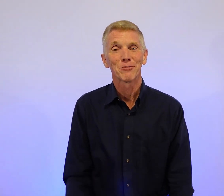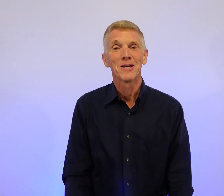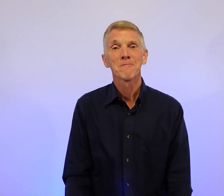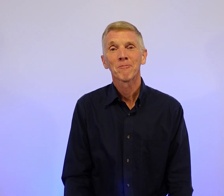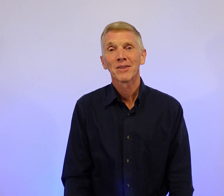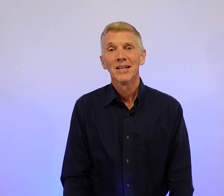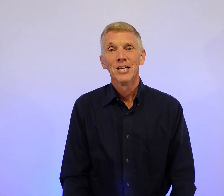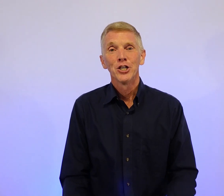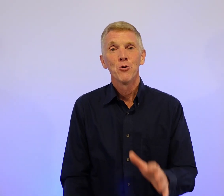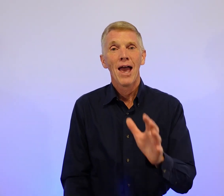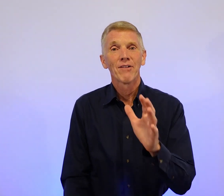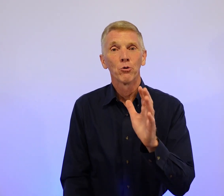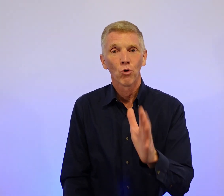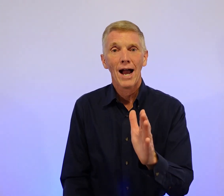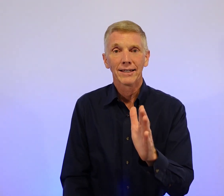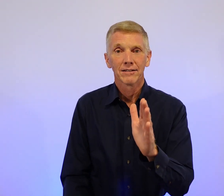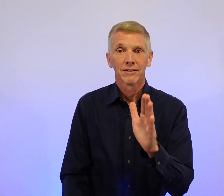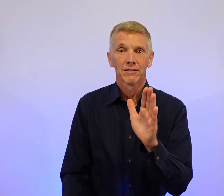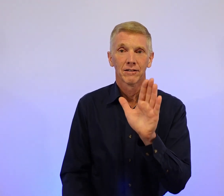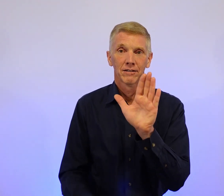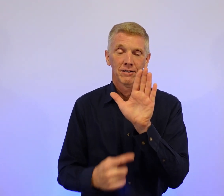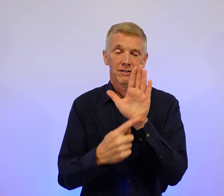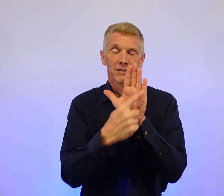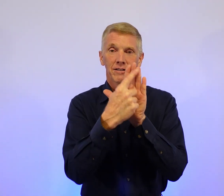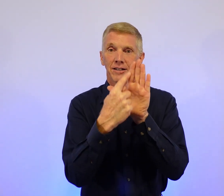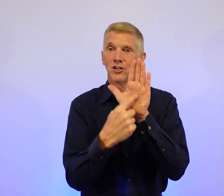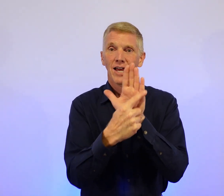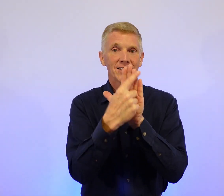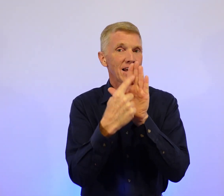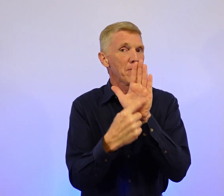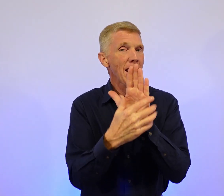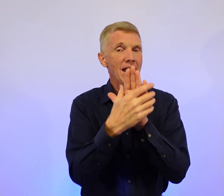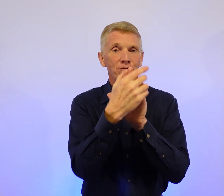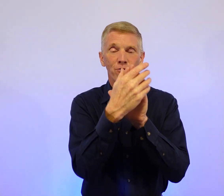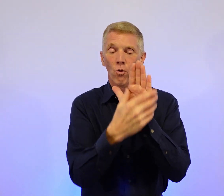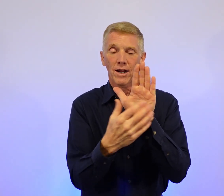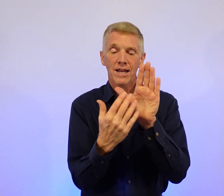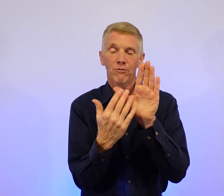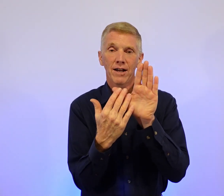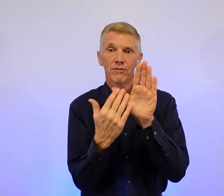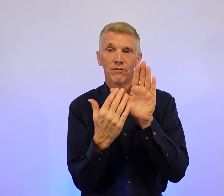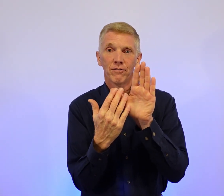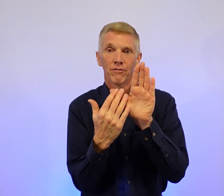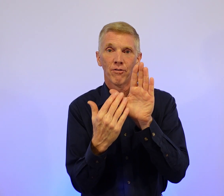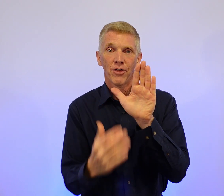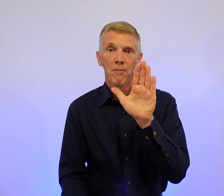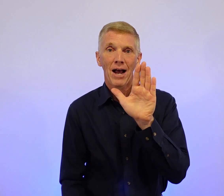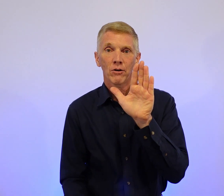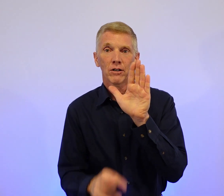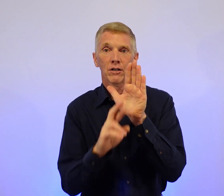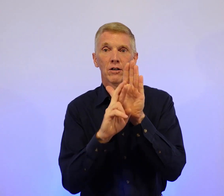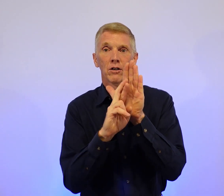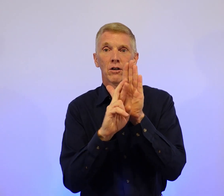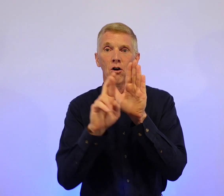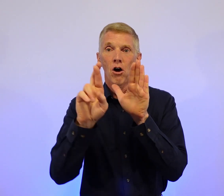me. You have a rocket. Here's that same hand, 4-hand, right? Thumb out,